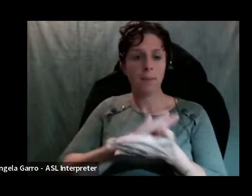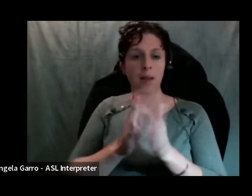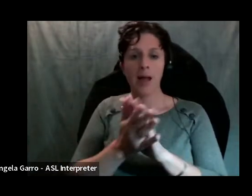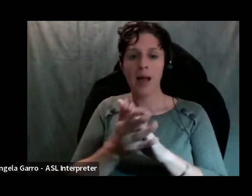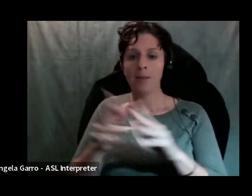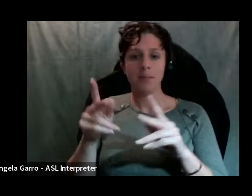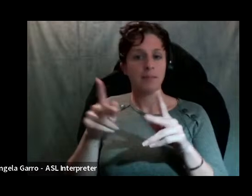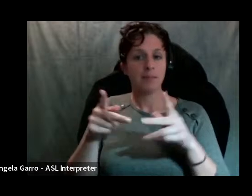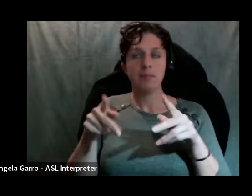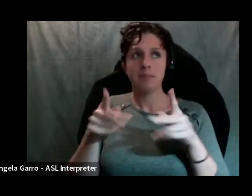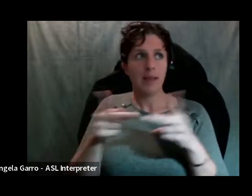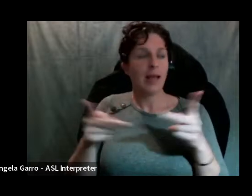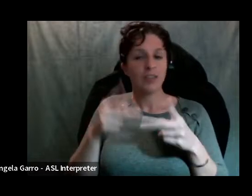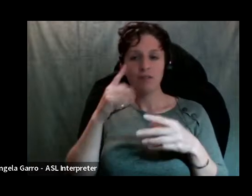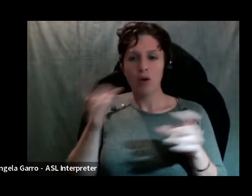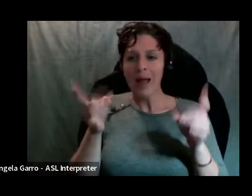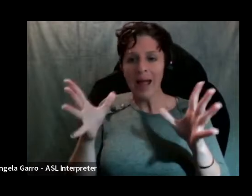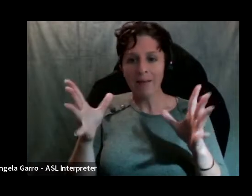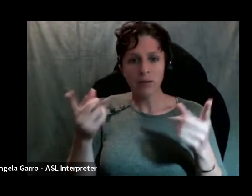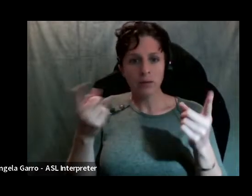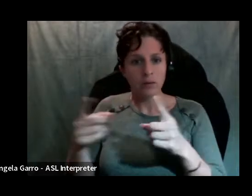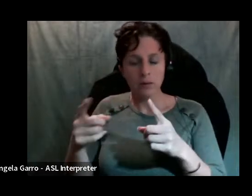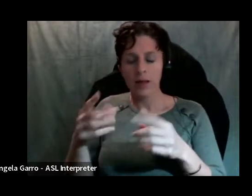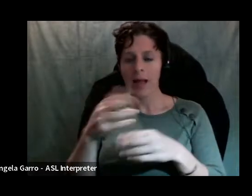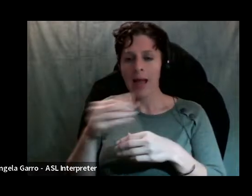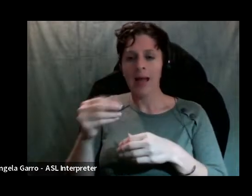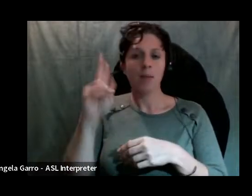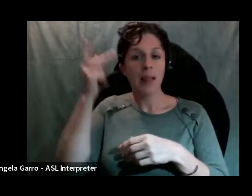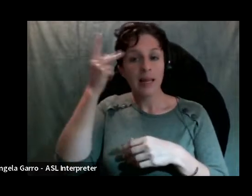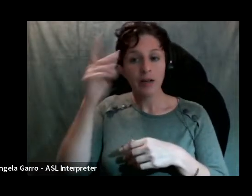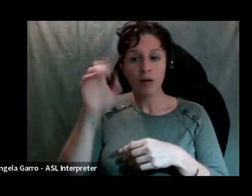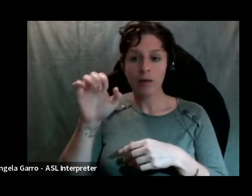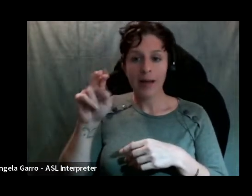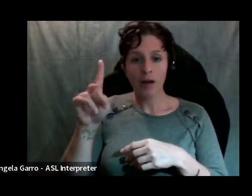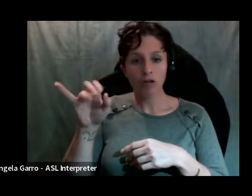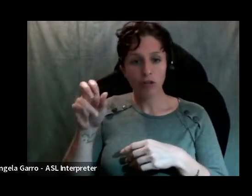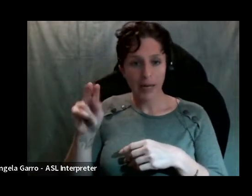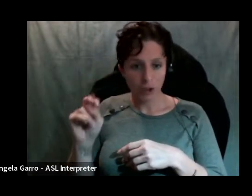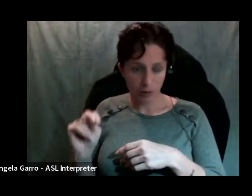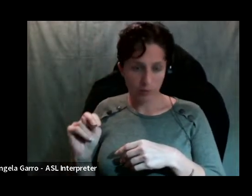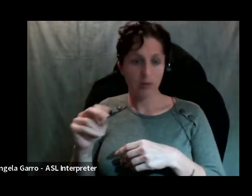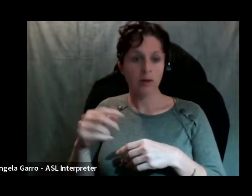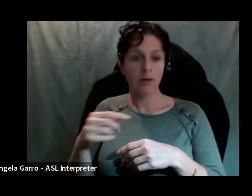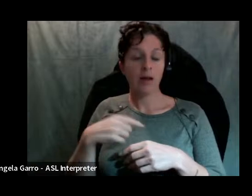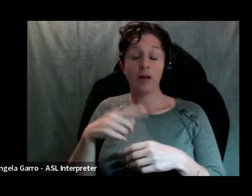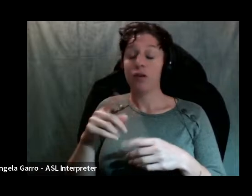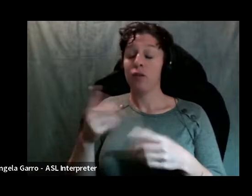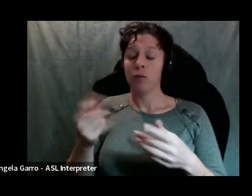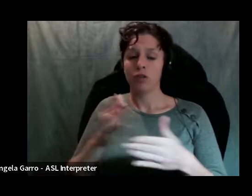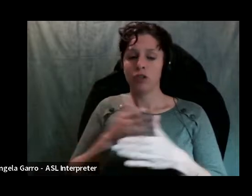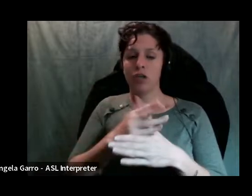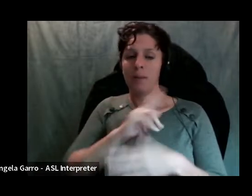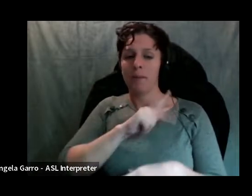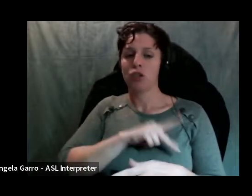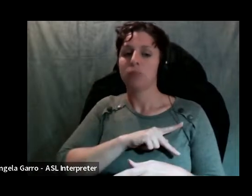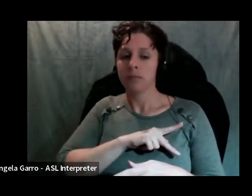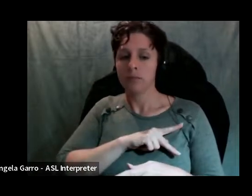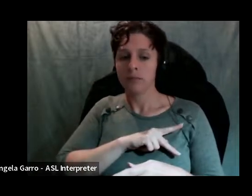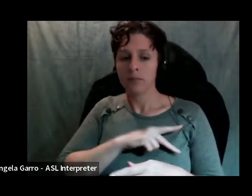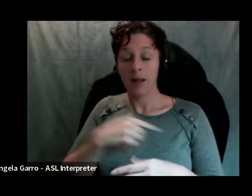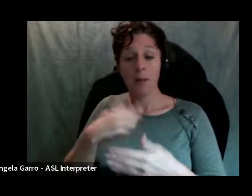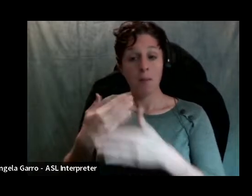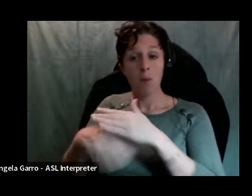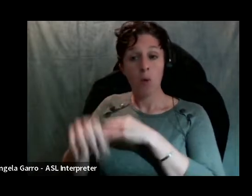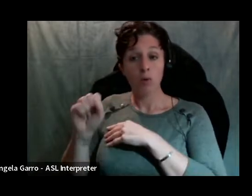hateful rhetoric and political indoctrination. But first, I want to share a personal anecdote. I was born in the Soviet